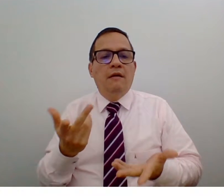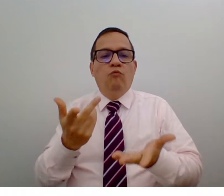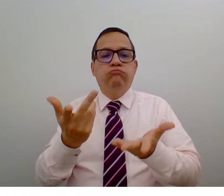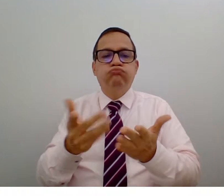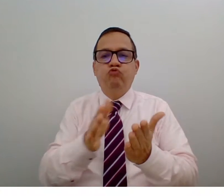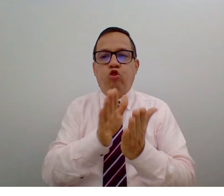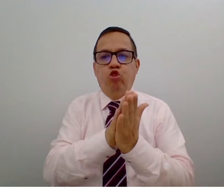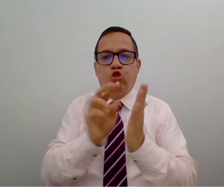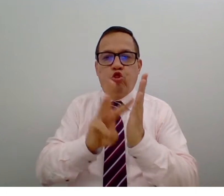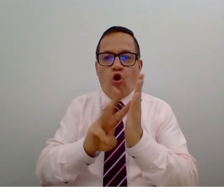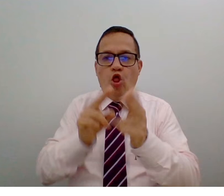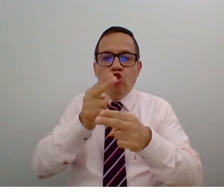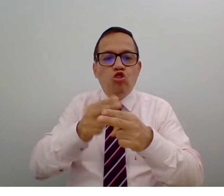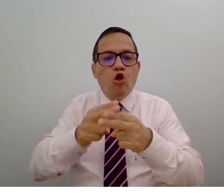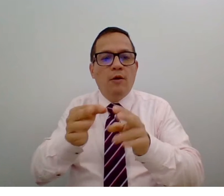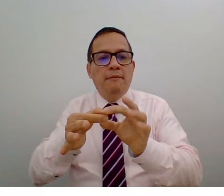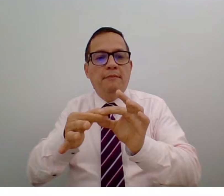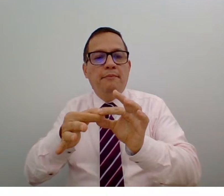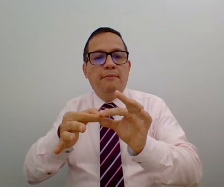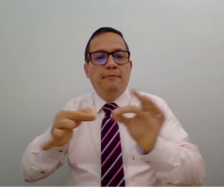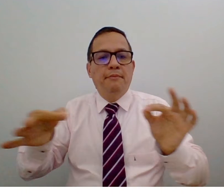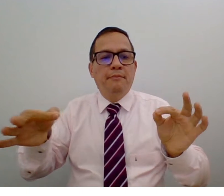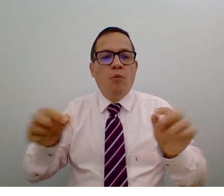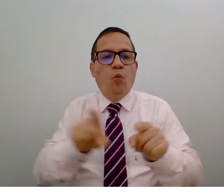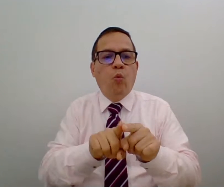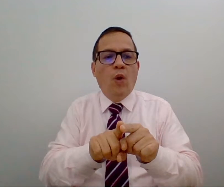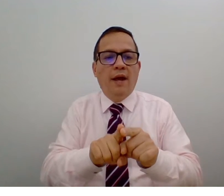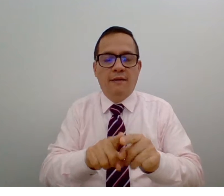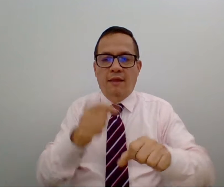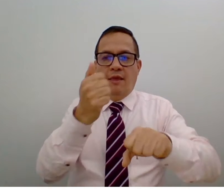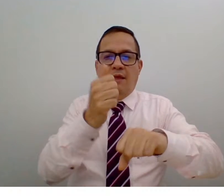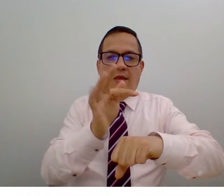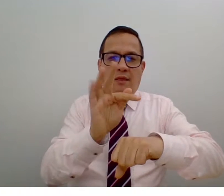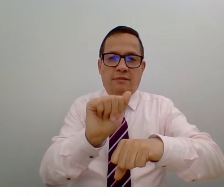Note, your final document must be named as follows.